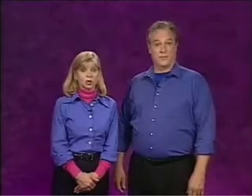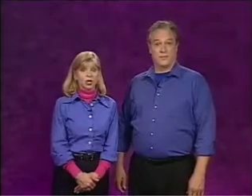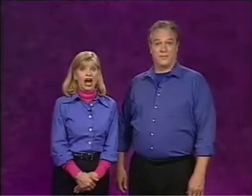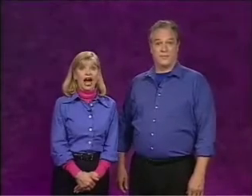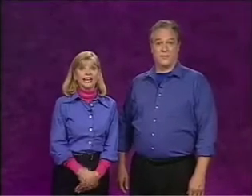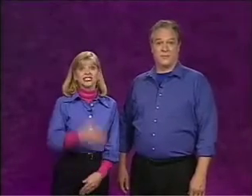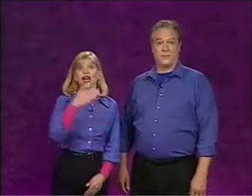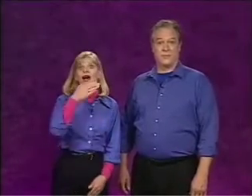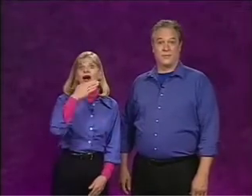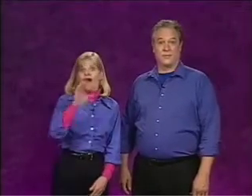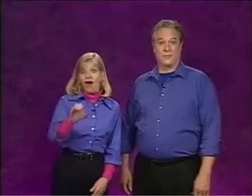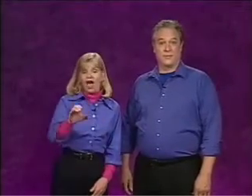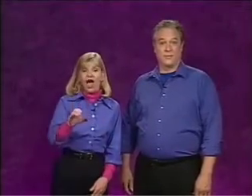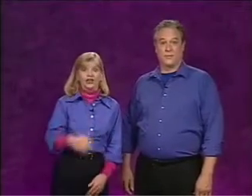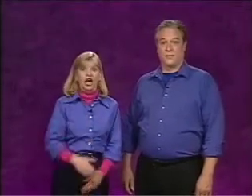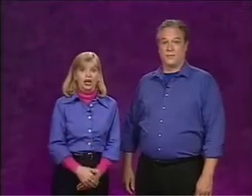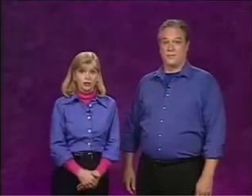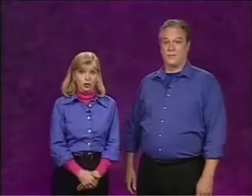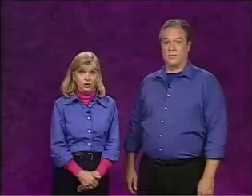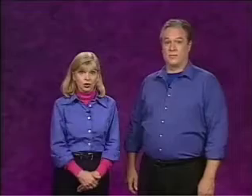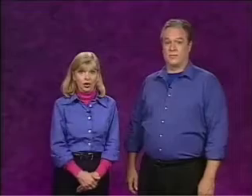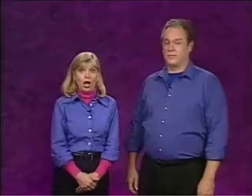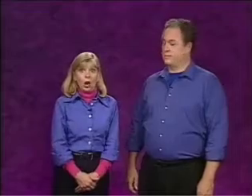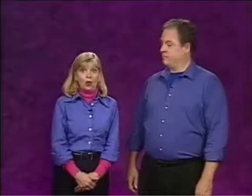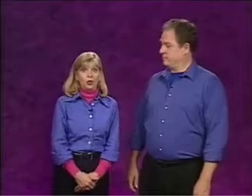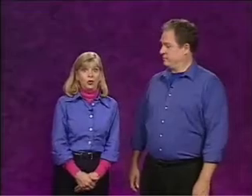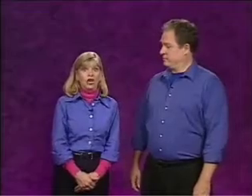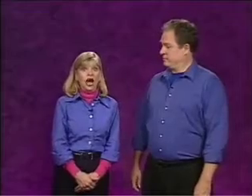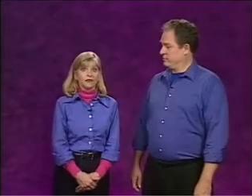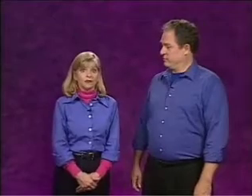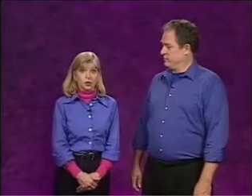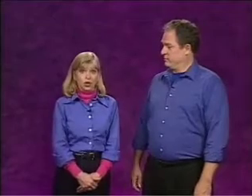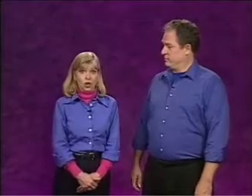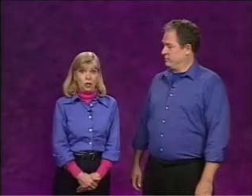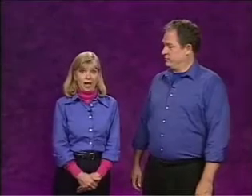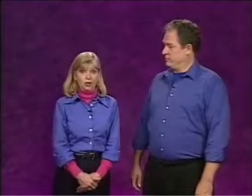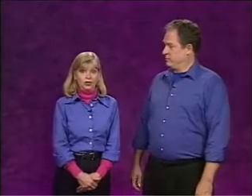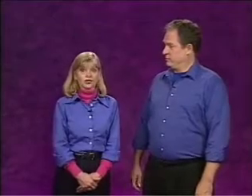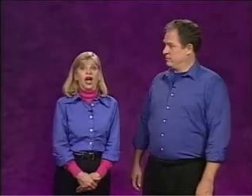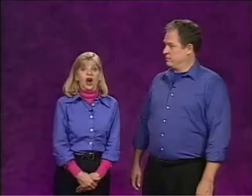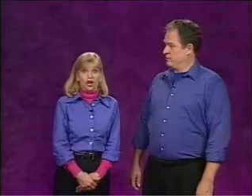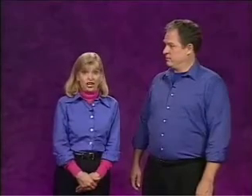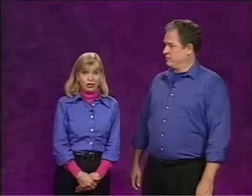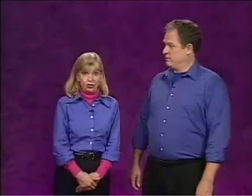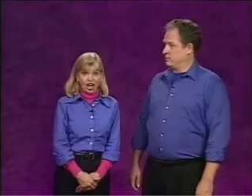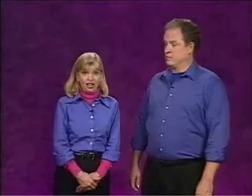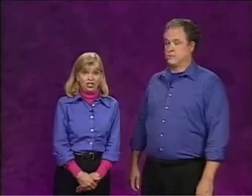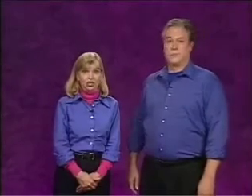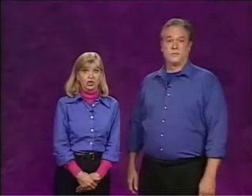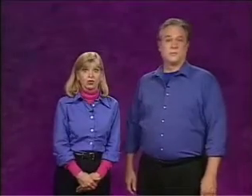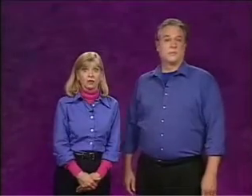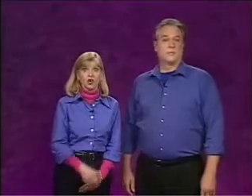between hot and hot food. When we put hot food in our mouths, our natural reaction is to remove